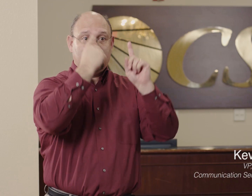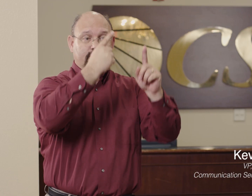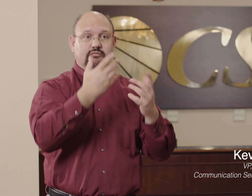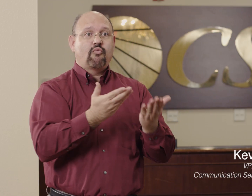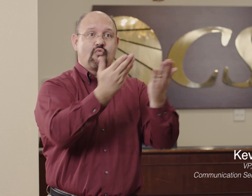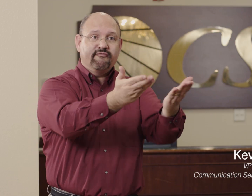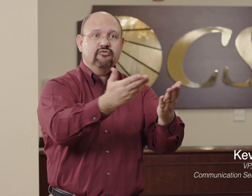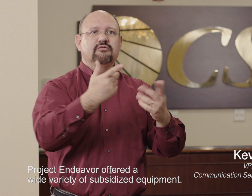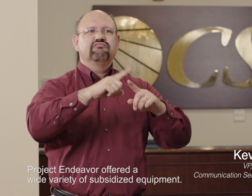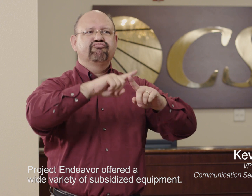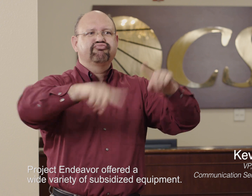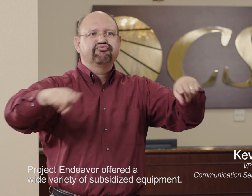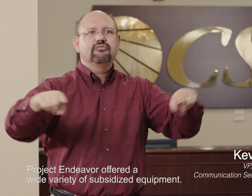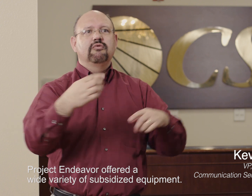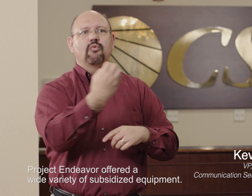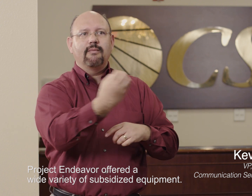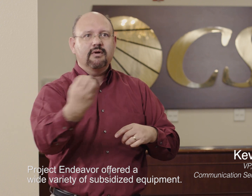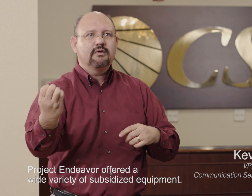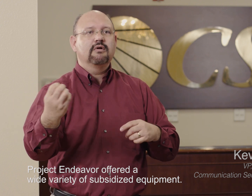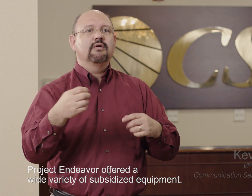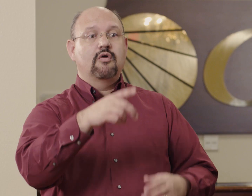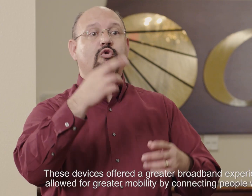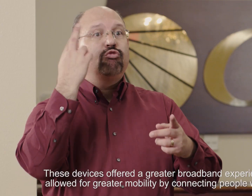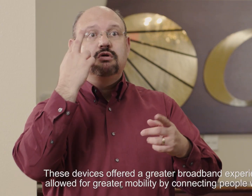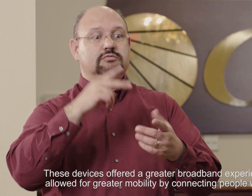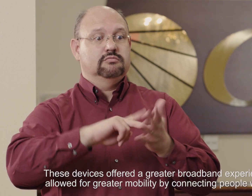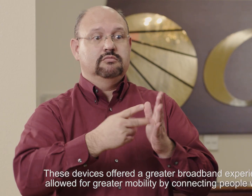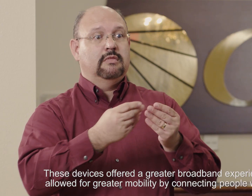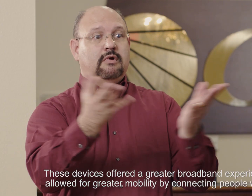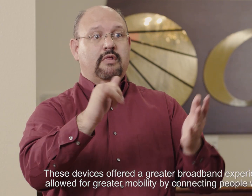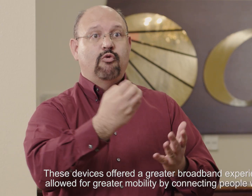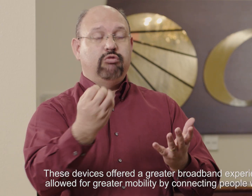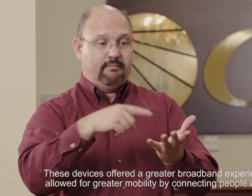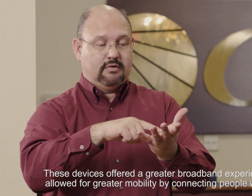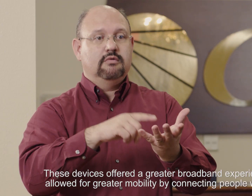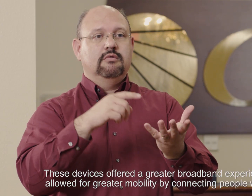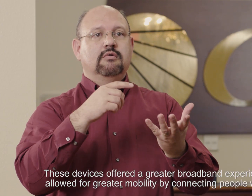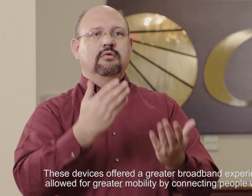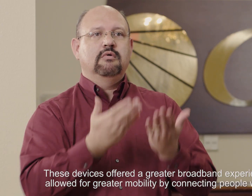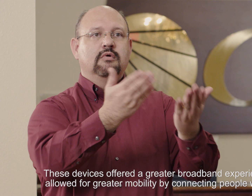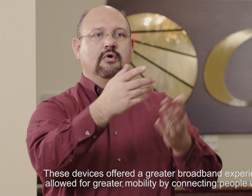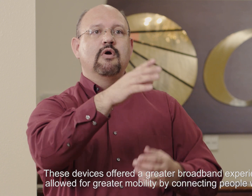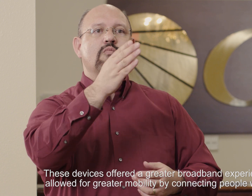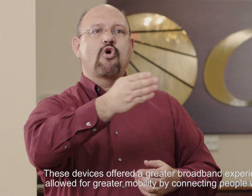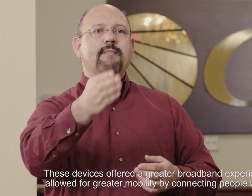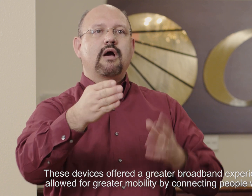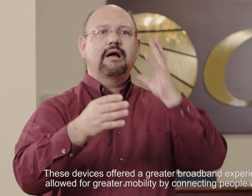Project Endeavor offered a wide variety of subsidized equipment. These devices offered a greater broadband experience and allowed